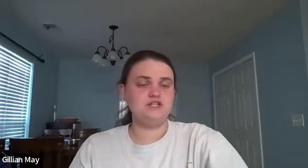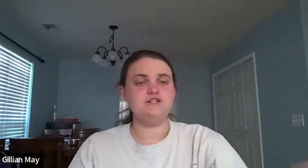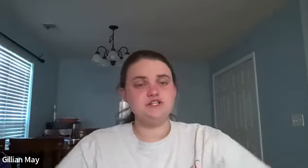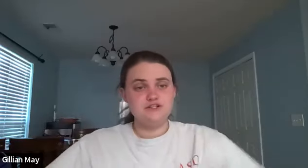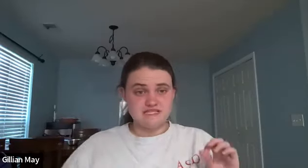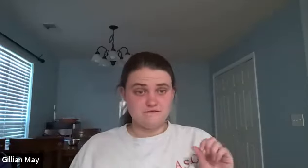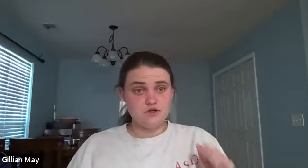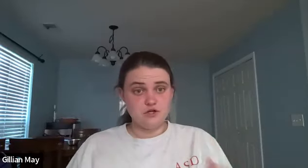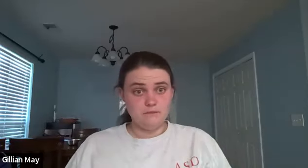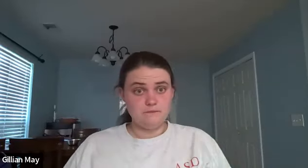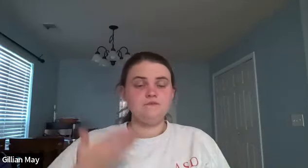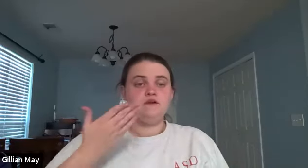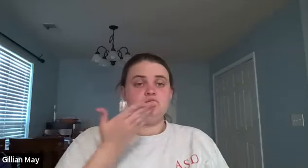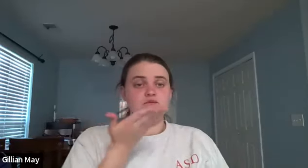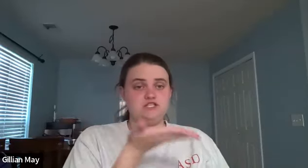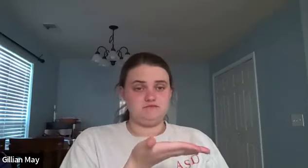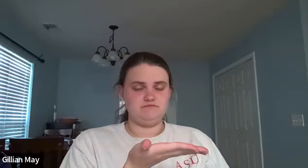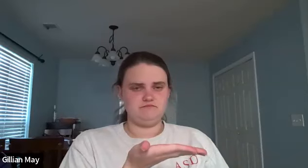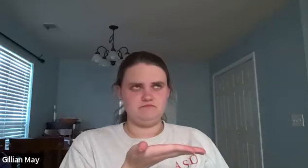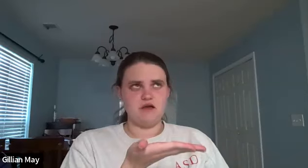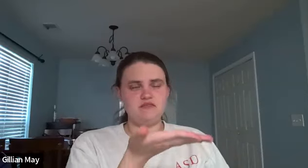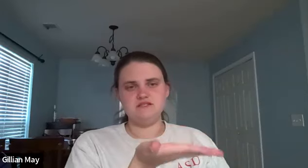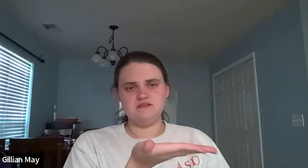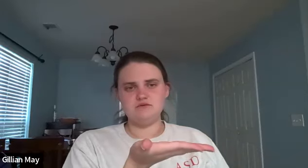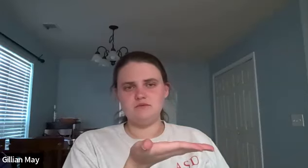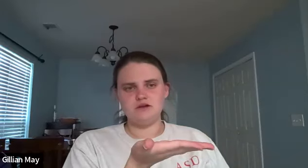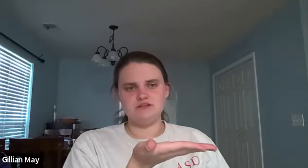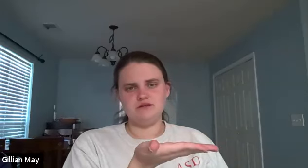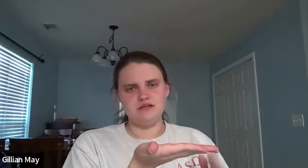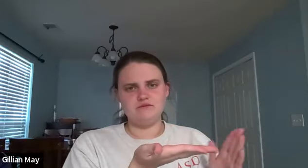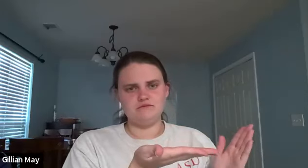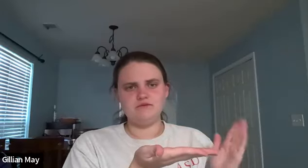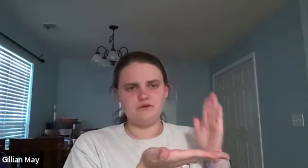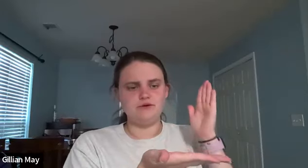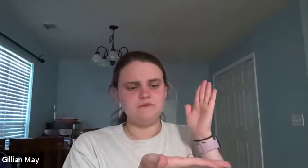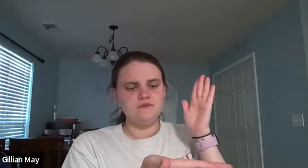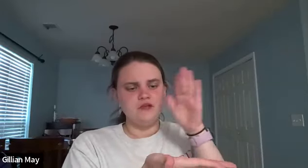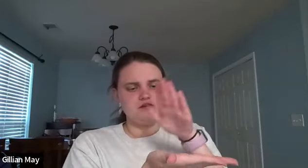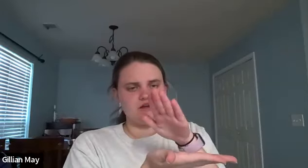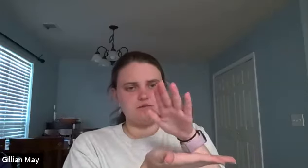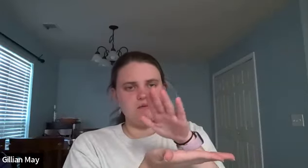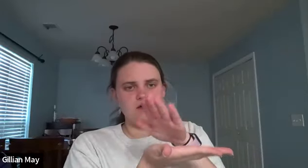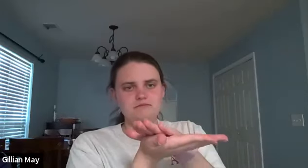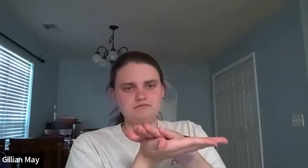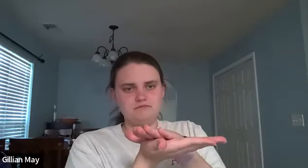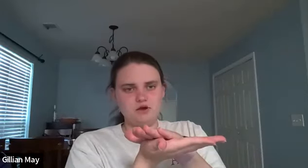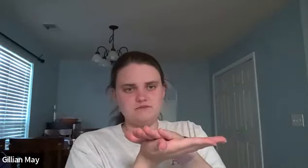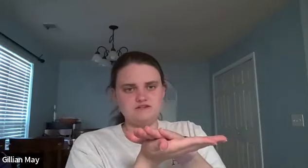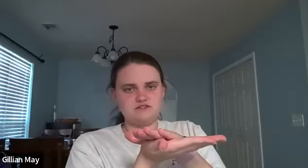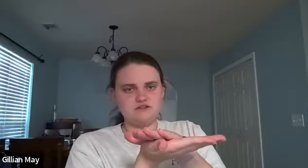do is you're going to do the sign for cook, which is, I think we did this one, but we're going to do it again. Review it. You're going to have your palm up, palm down is going to start